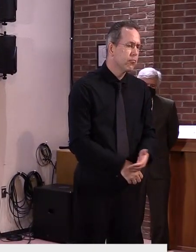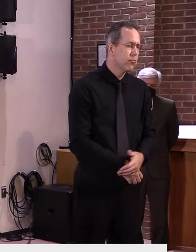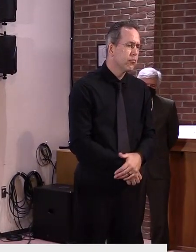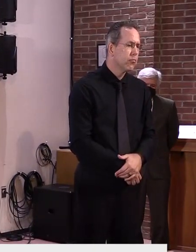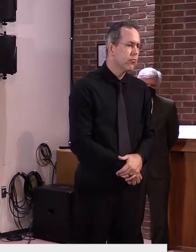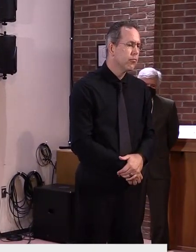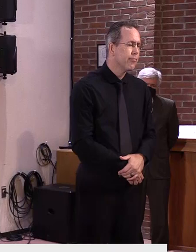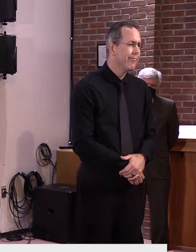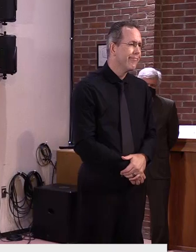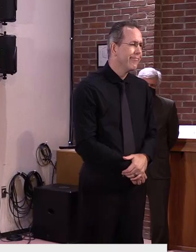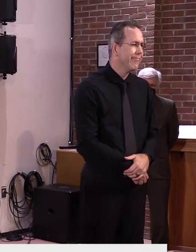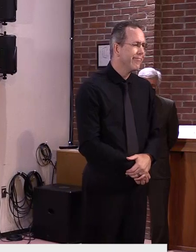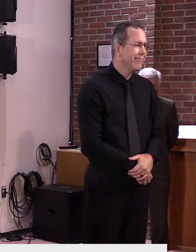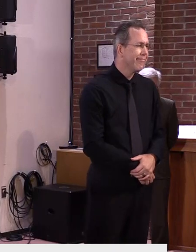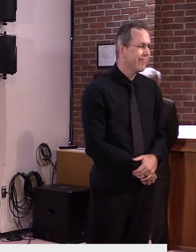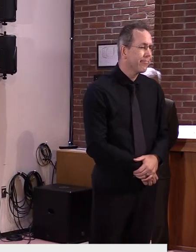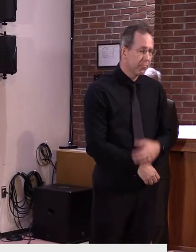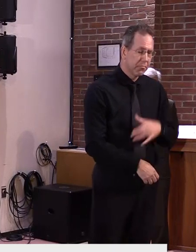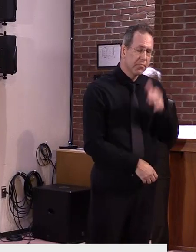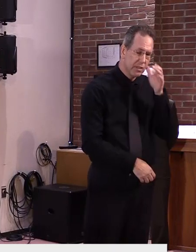Yeah, hello, can you hear? We can.